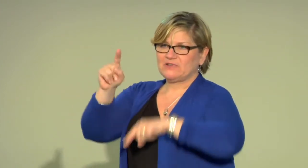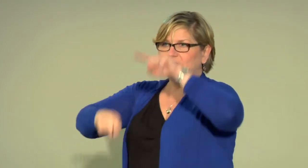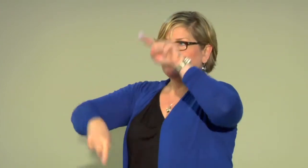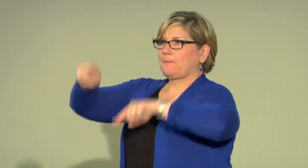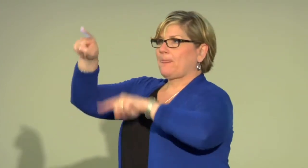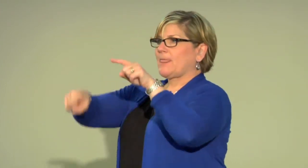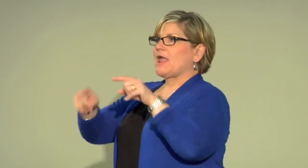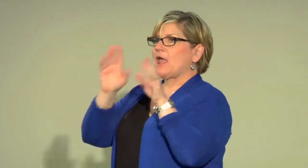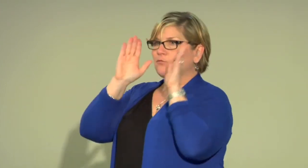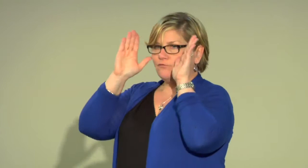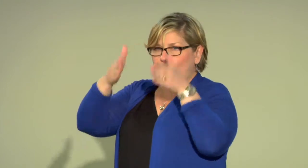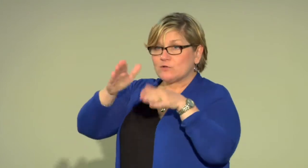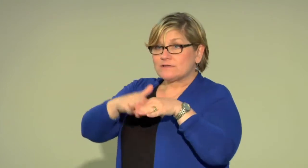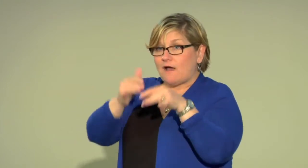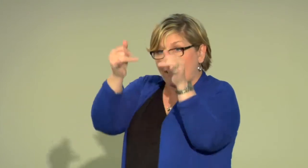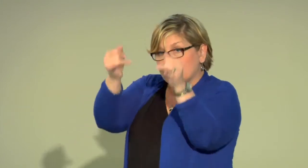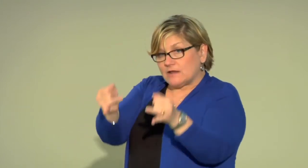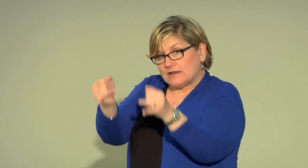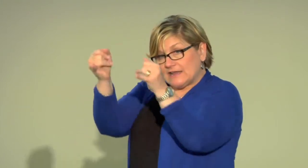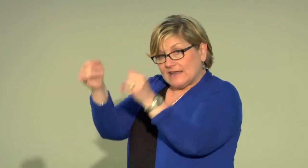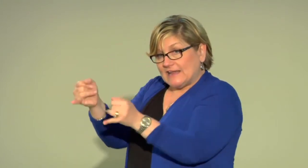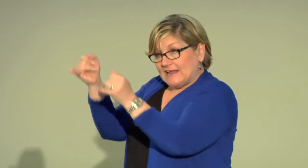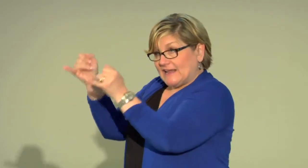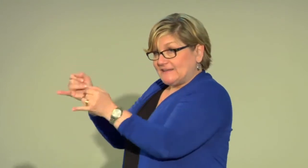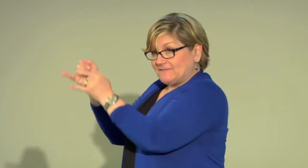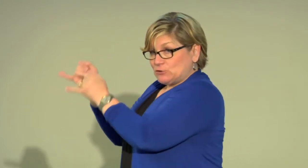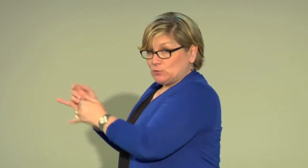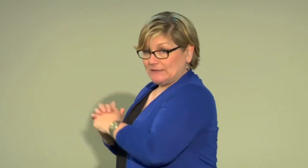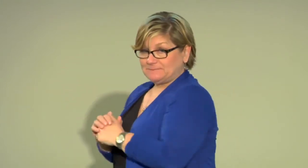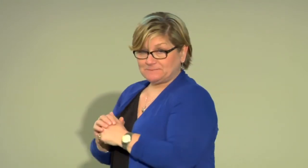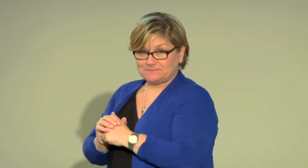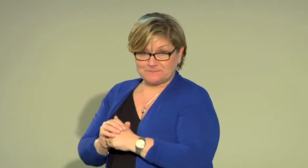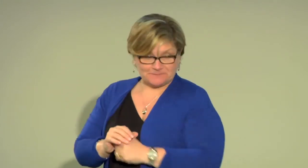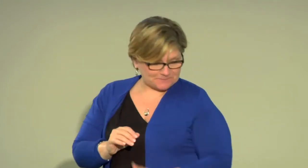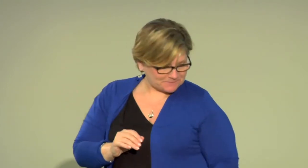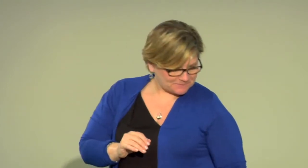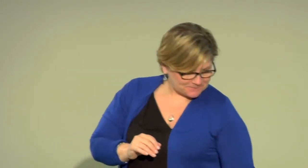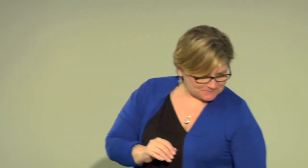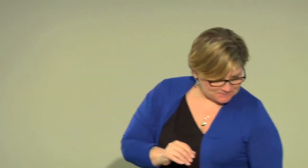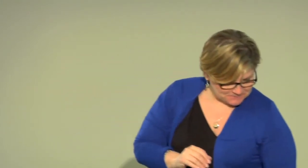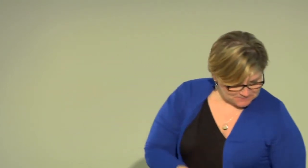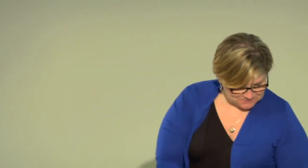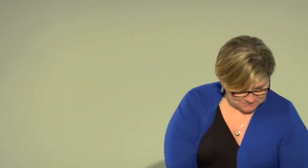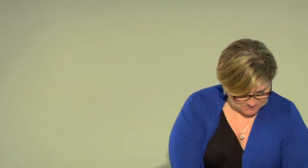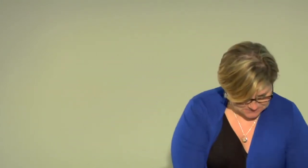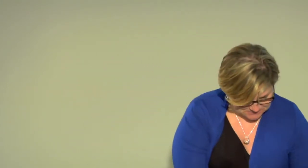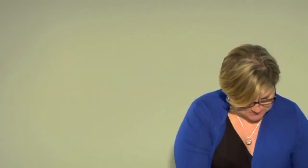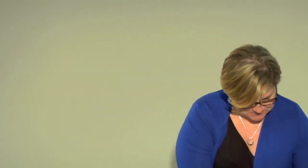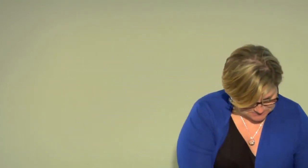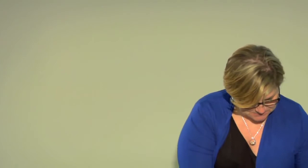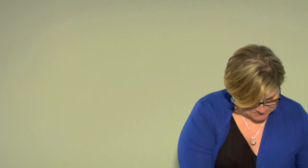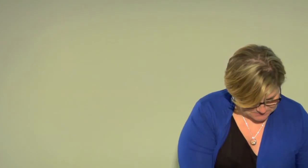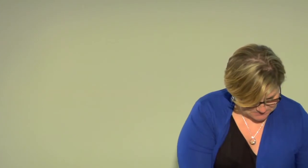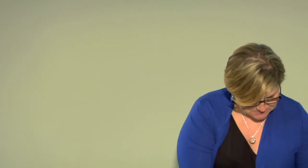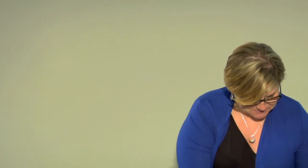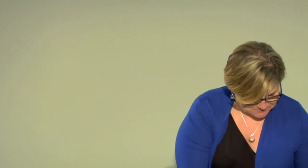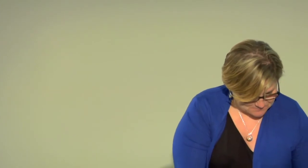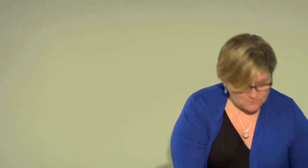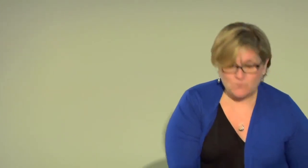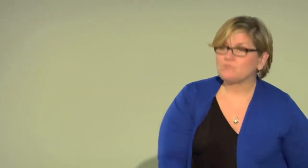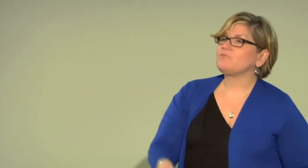model. It would diversify, it would focus on individuals and their need.